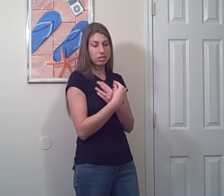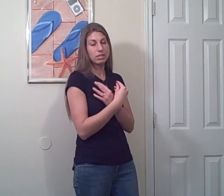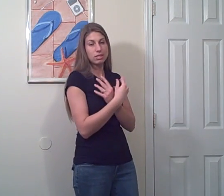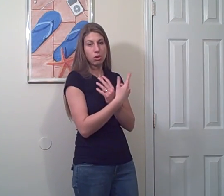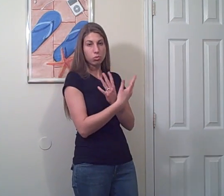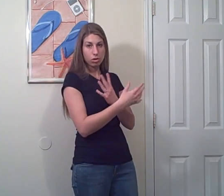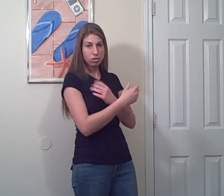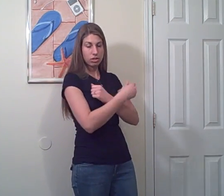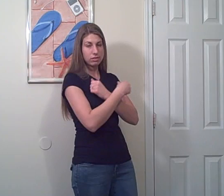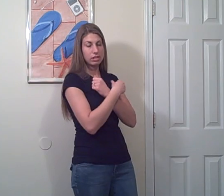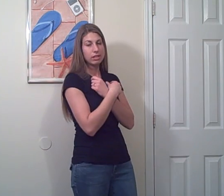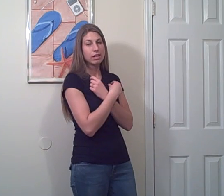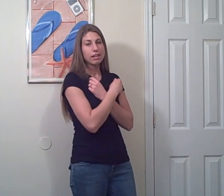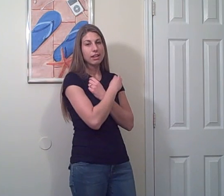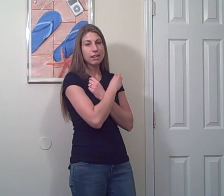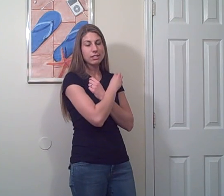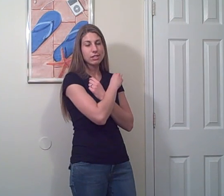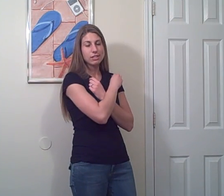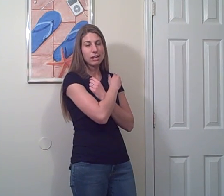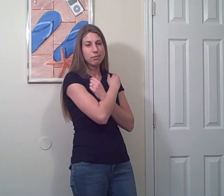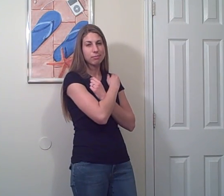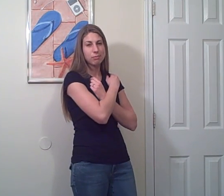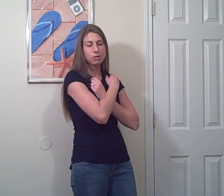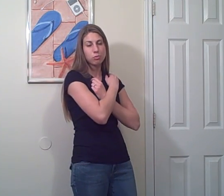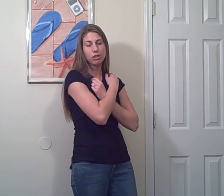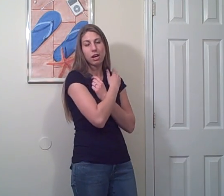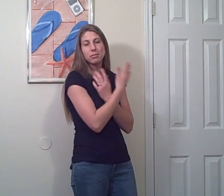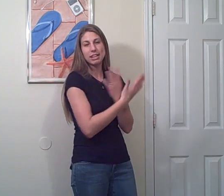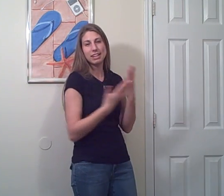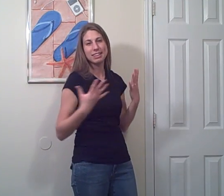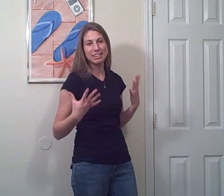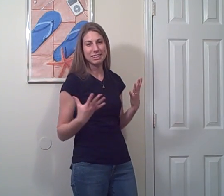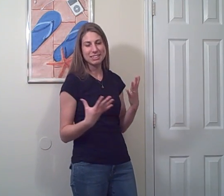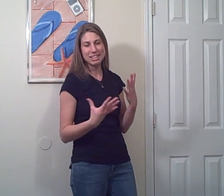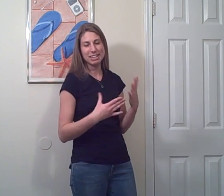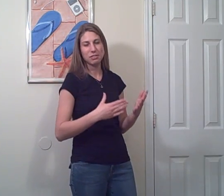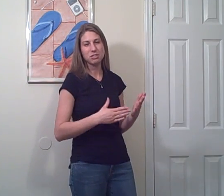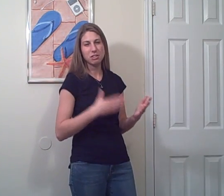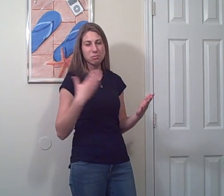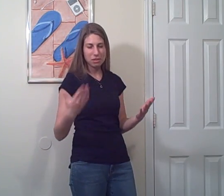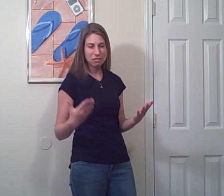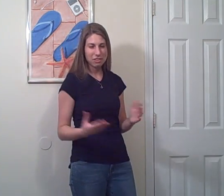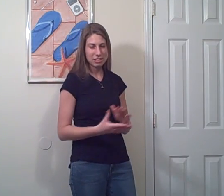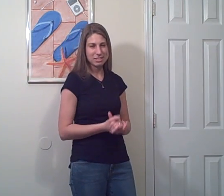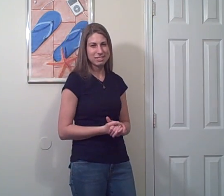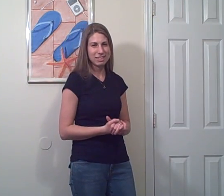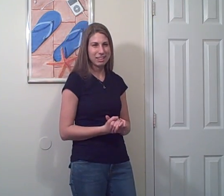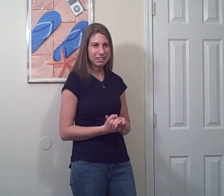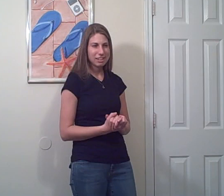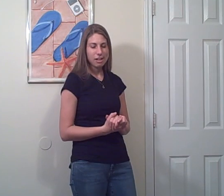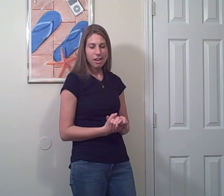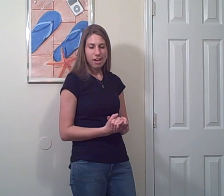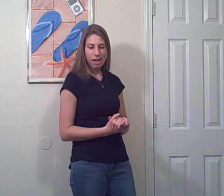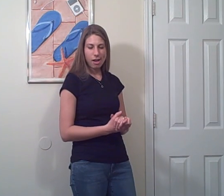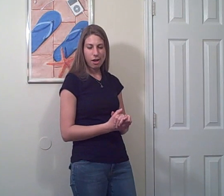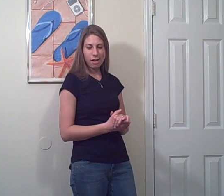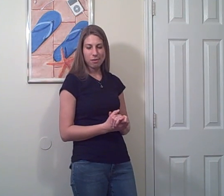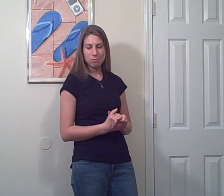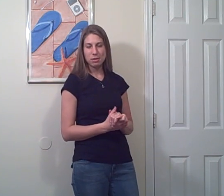It's called role shifting. It's just a much more complicated thing in sign language, an advanced thing. But it'll